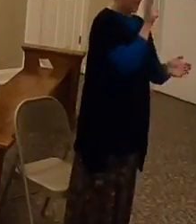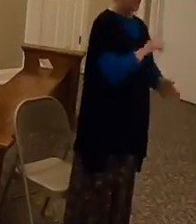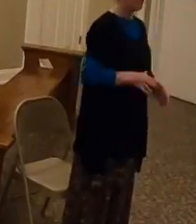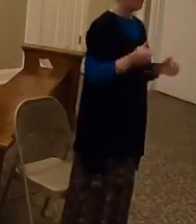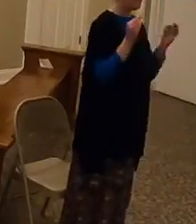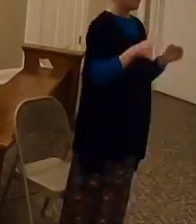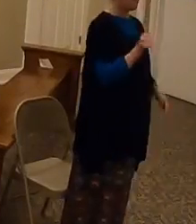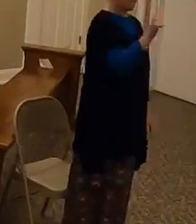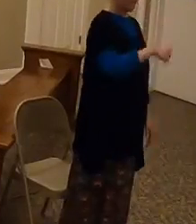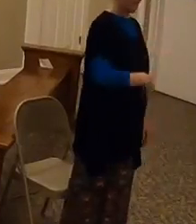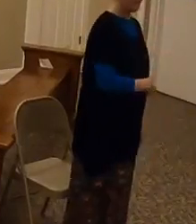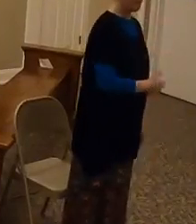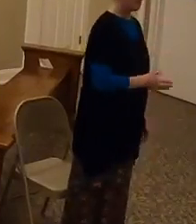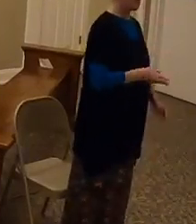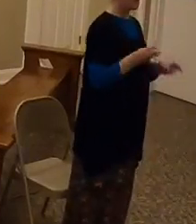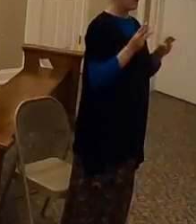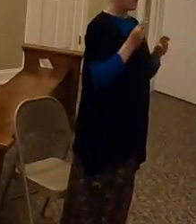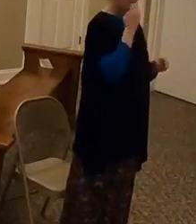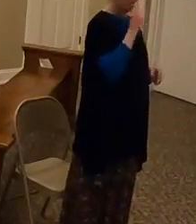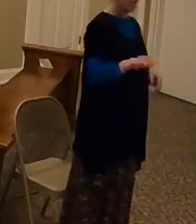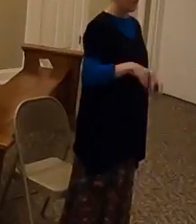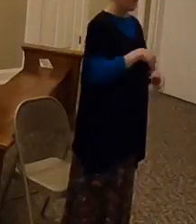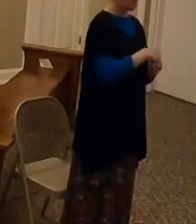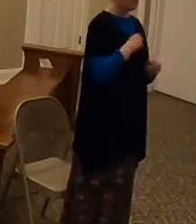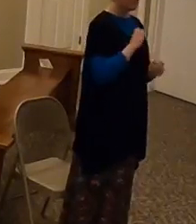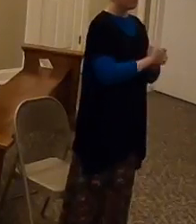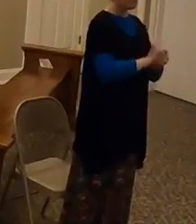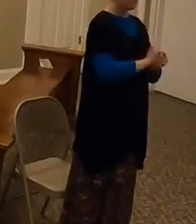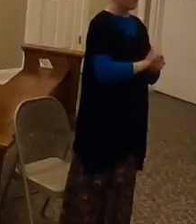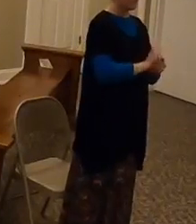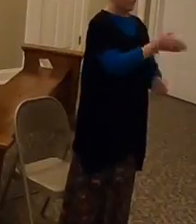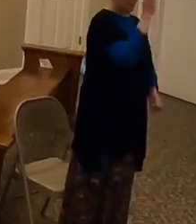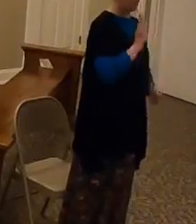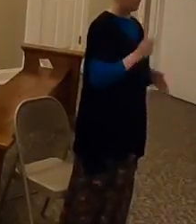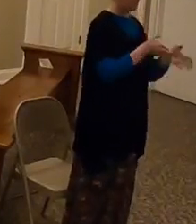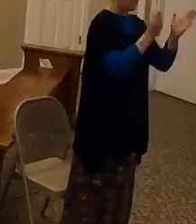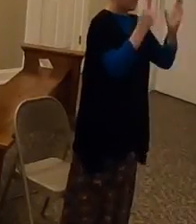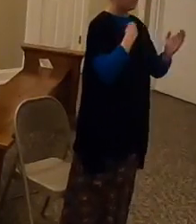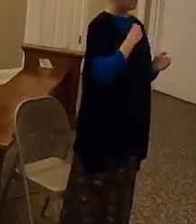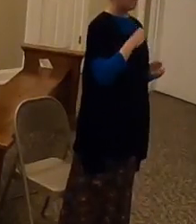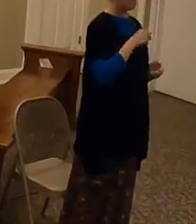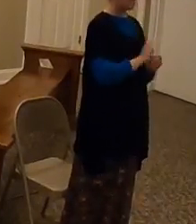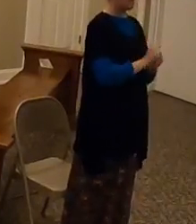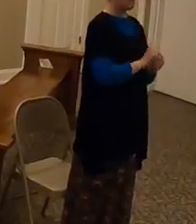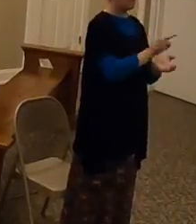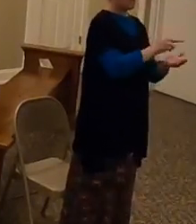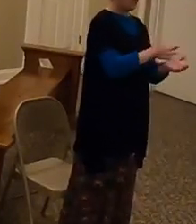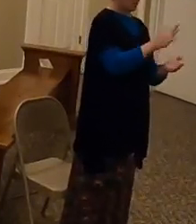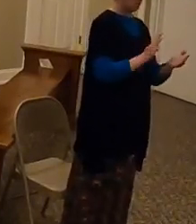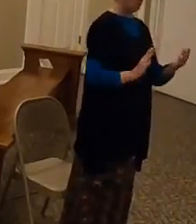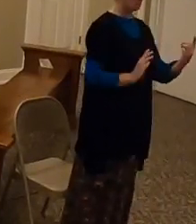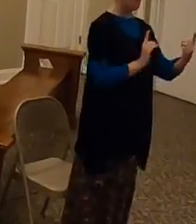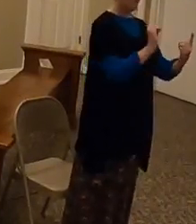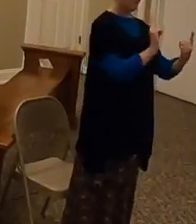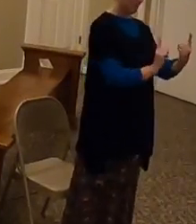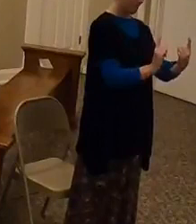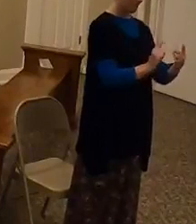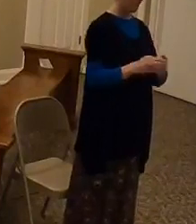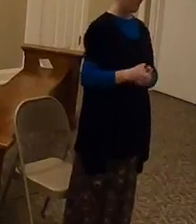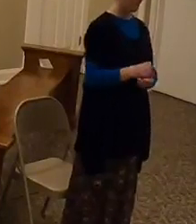if there's any wicked way in me, Lord, God, that you would cleanse me, oh God. Let me be pure and clean and holy before you,